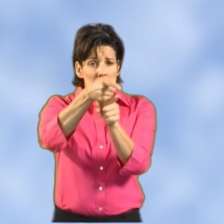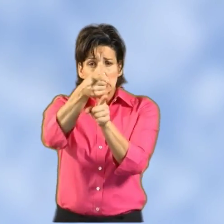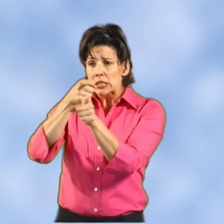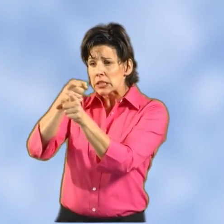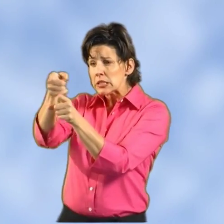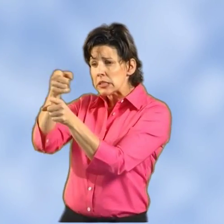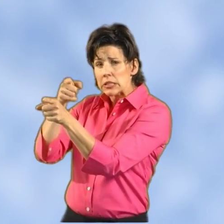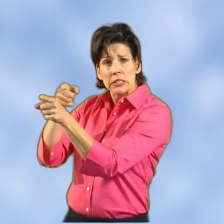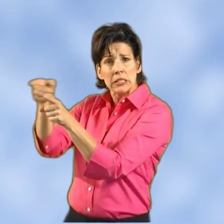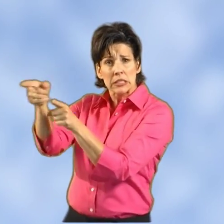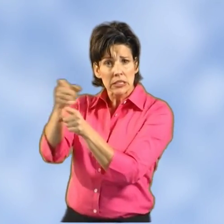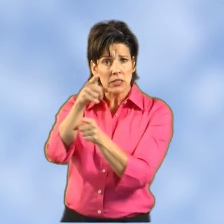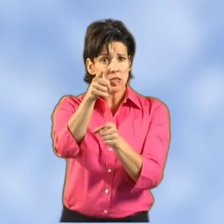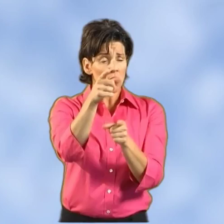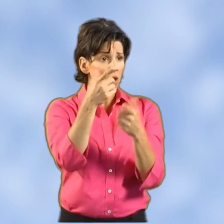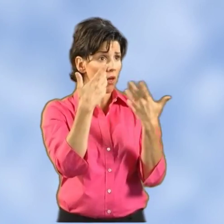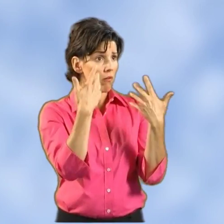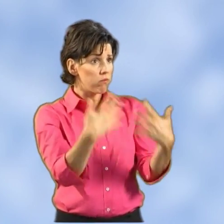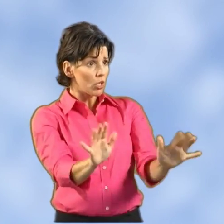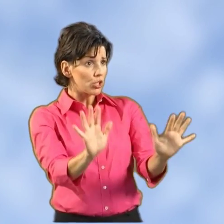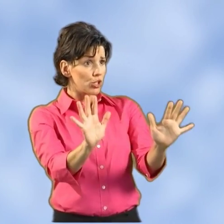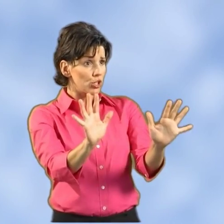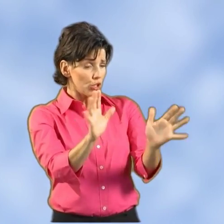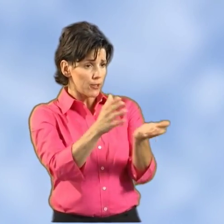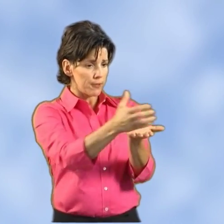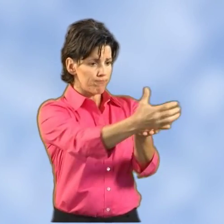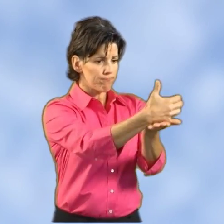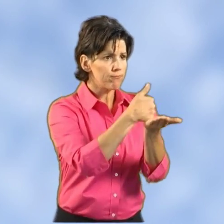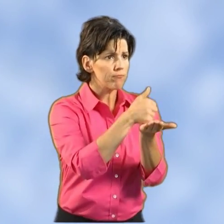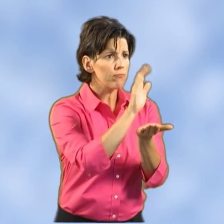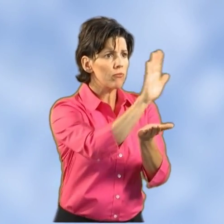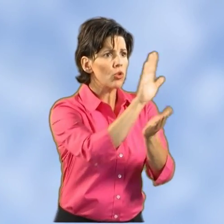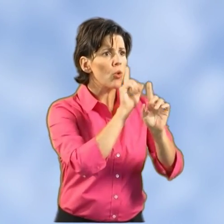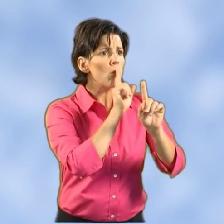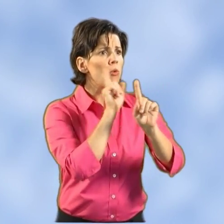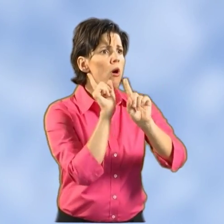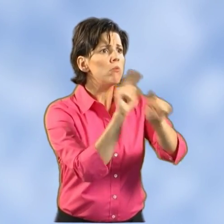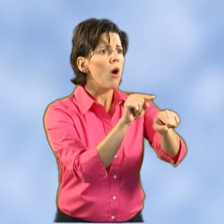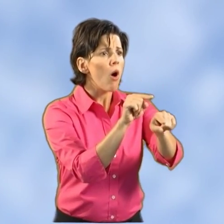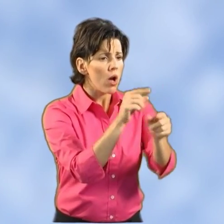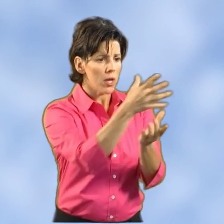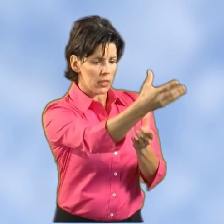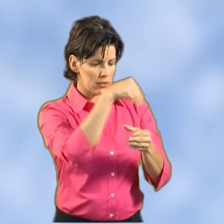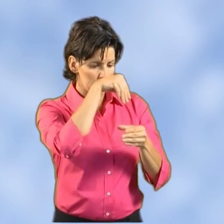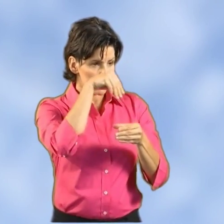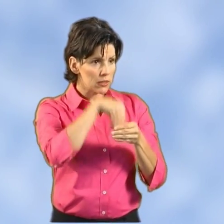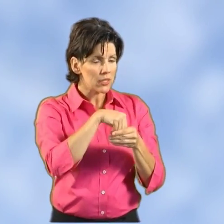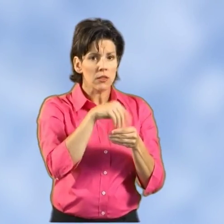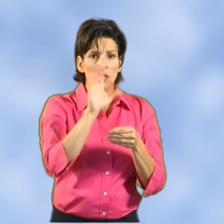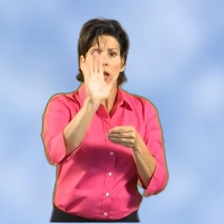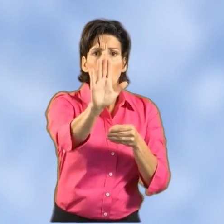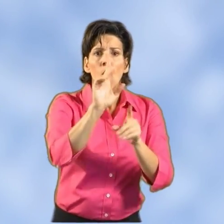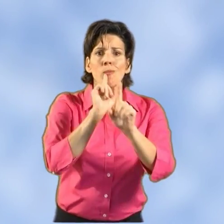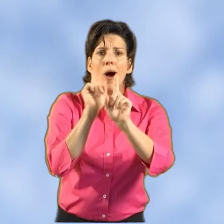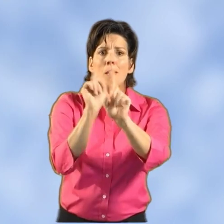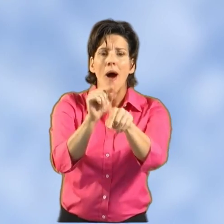surgery, operative reports from surgery, and hospital discharge summaries. Keep all these reports together.